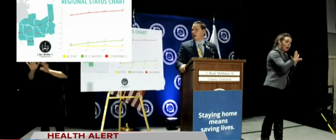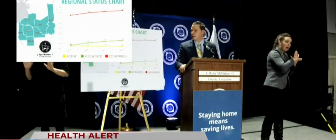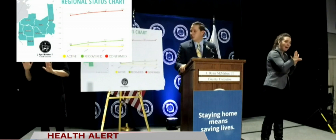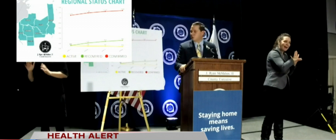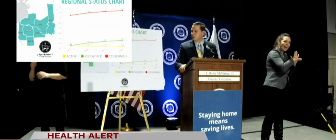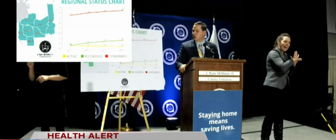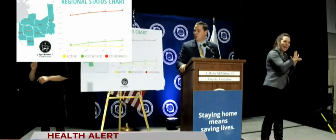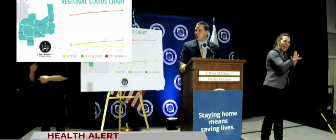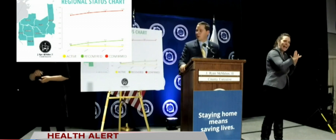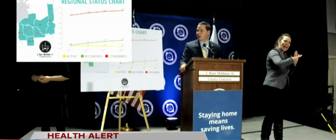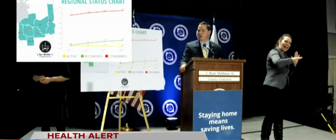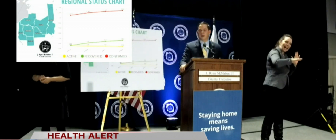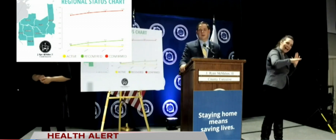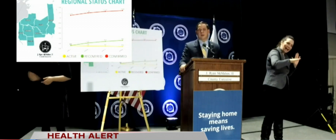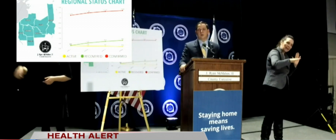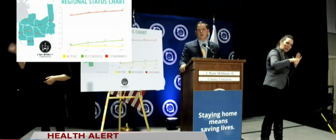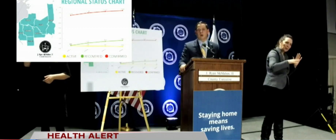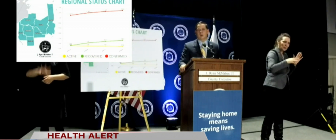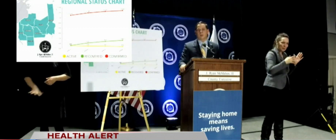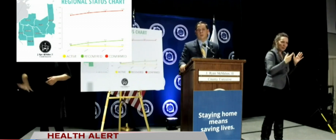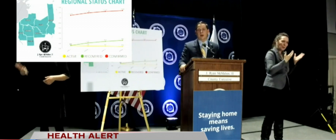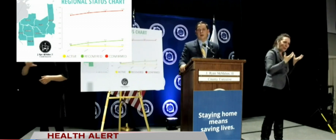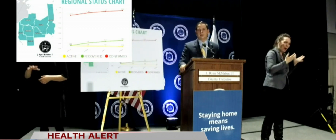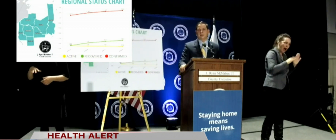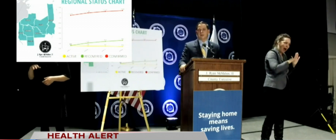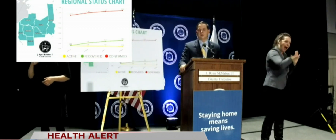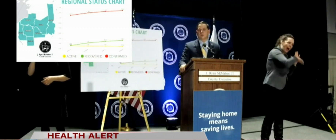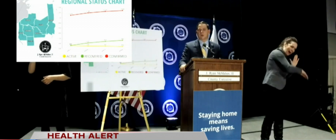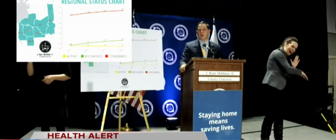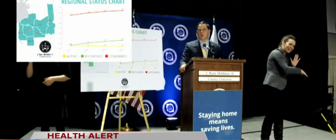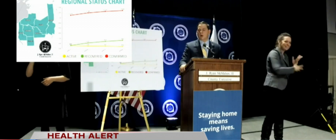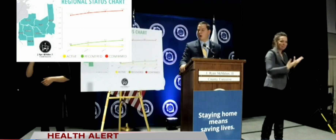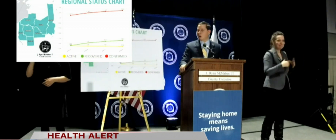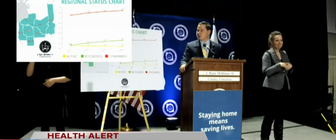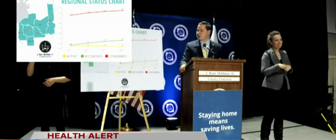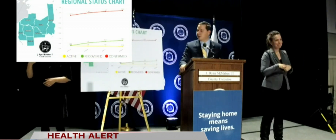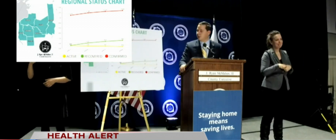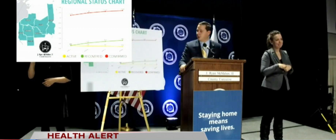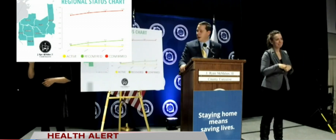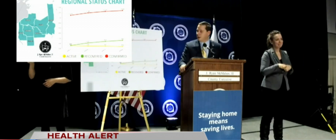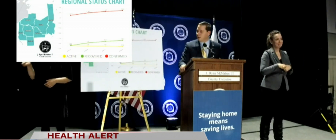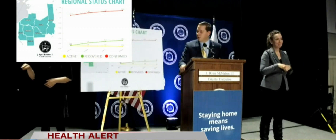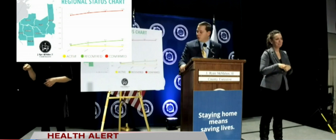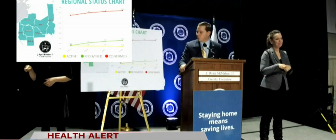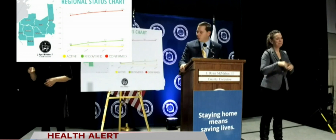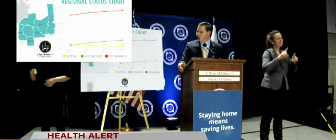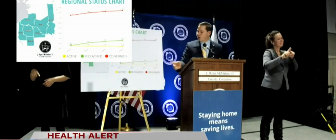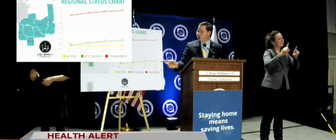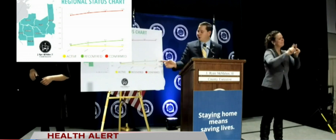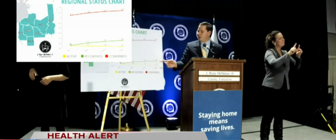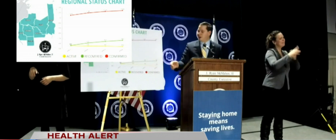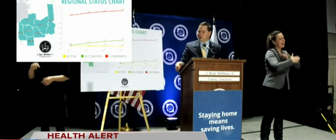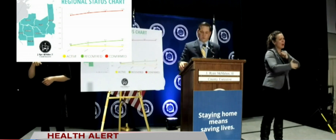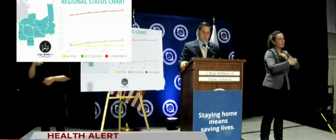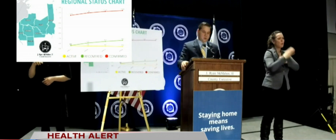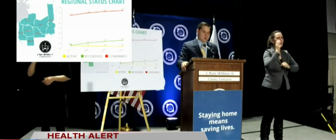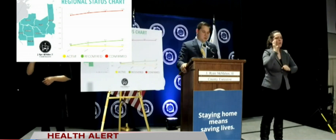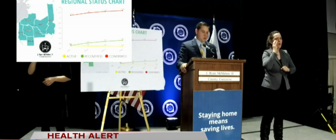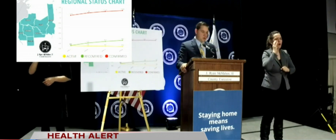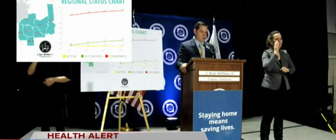the counties, which are Cortland, Cayuga, Madison, Oswego, ours, Oneida, and Herkimer are currently